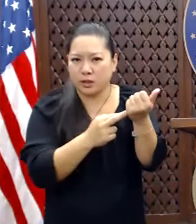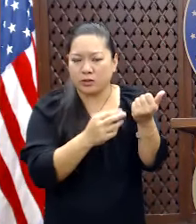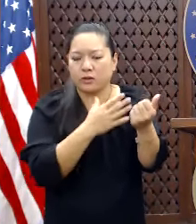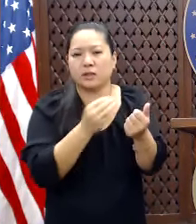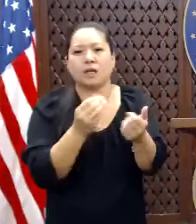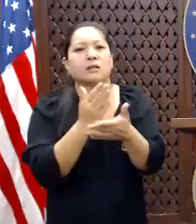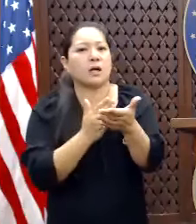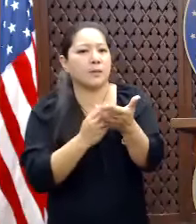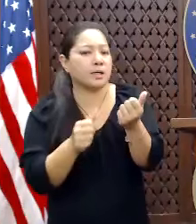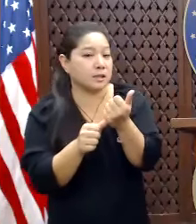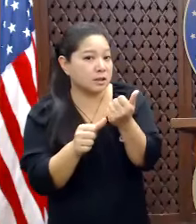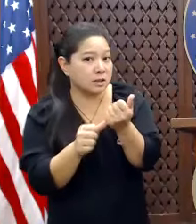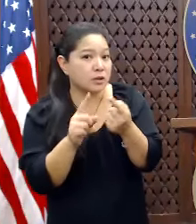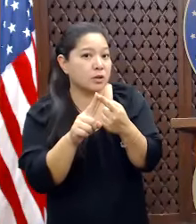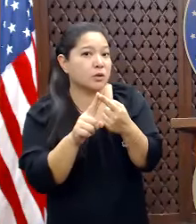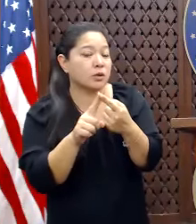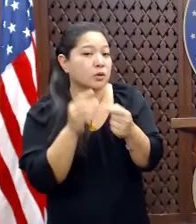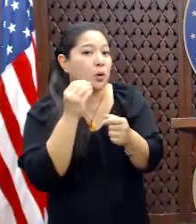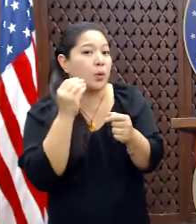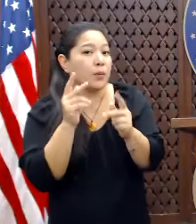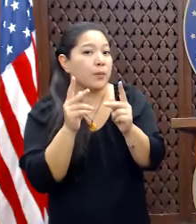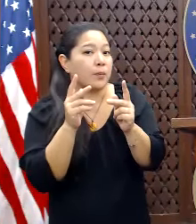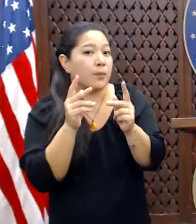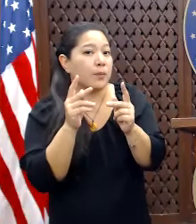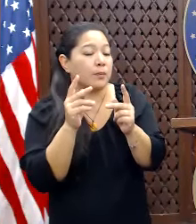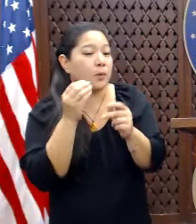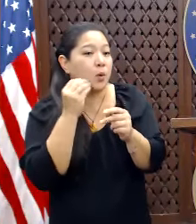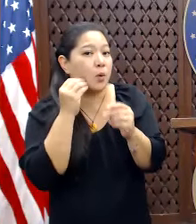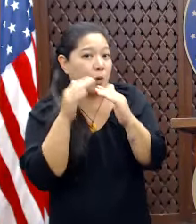some assistance to the homeowners.